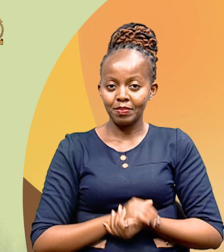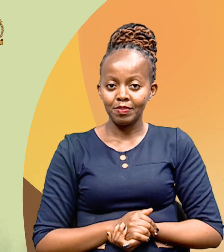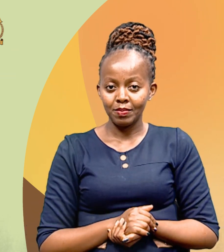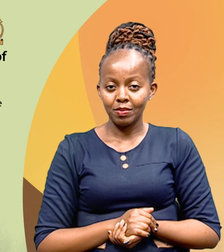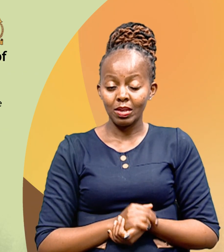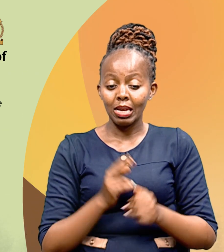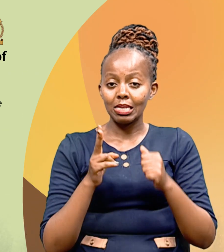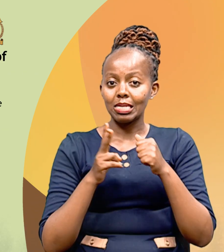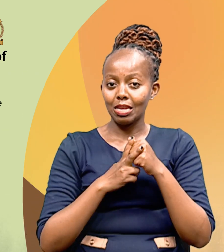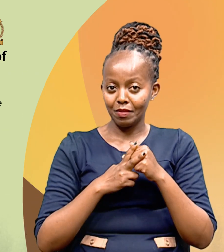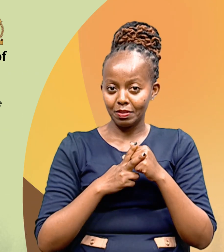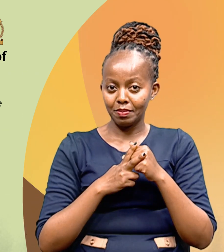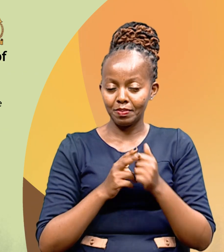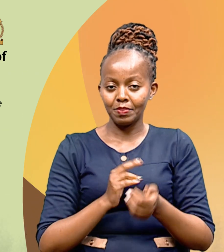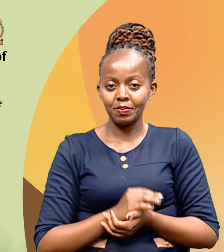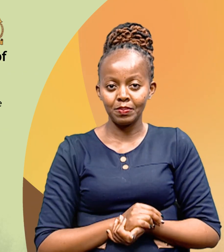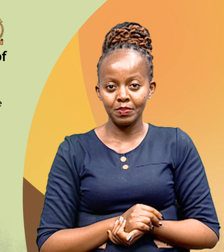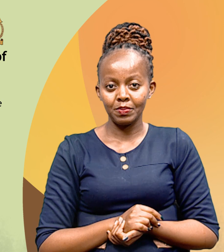7.